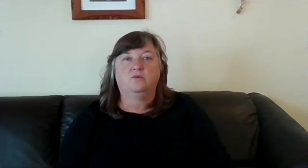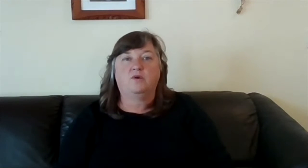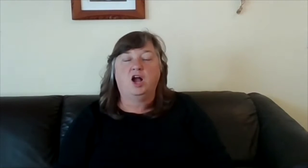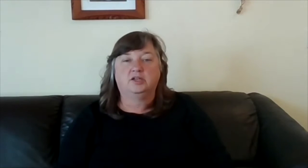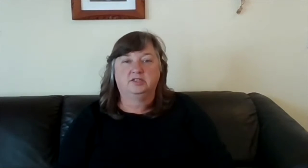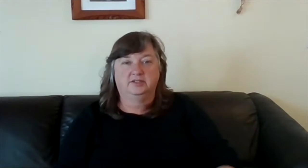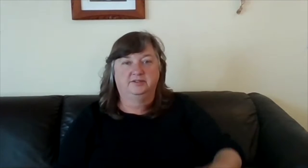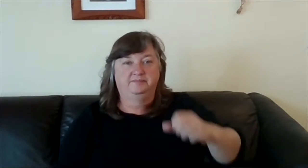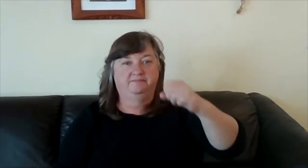Rock.